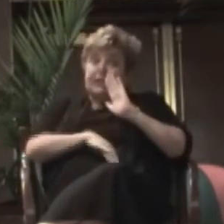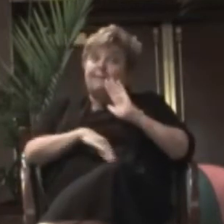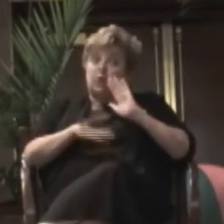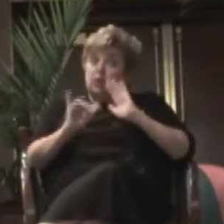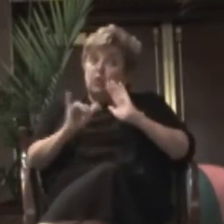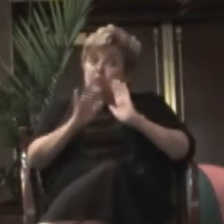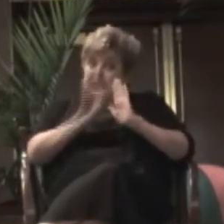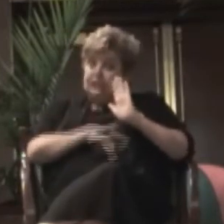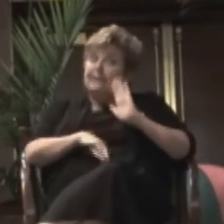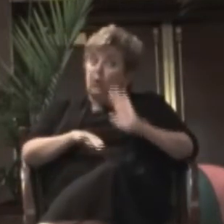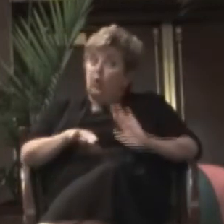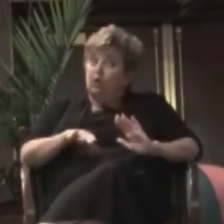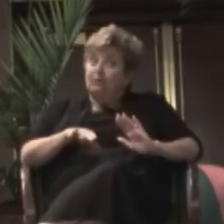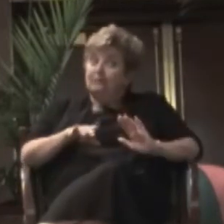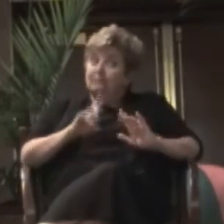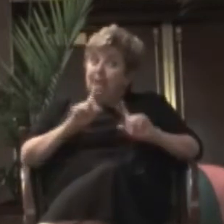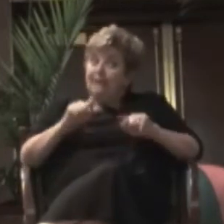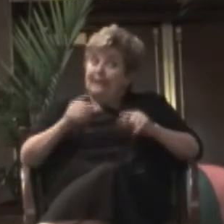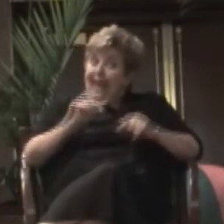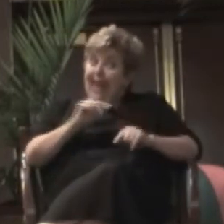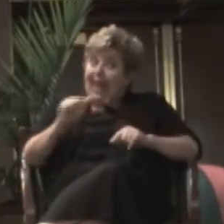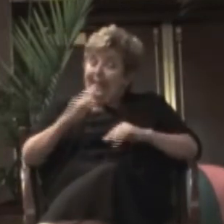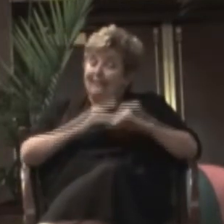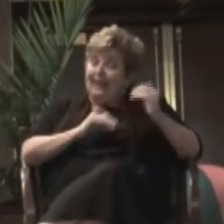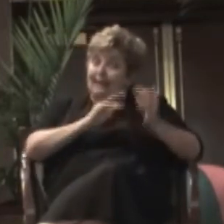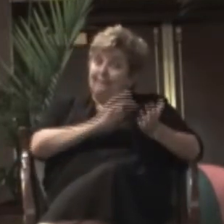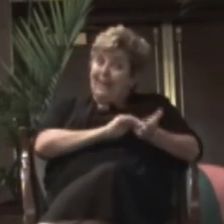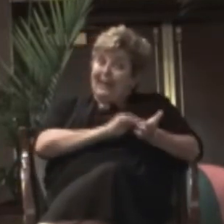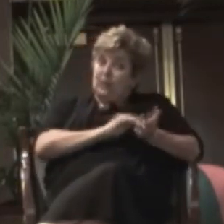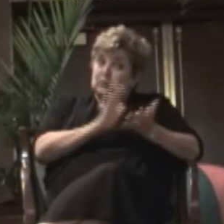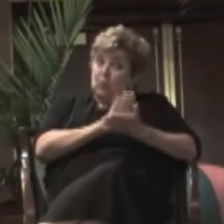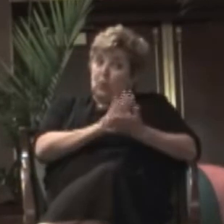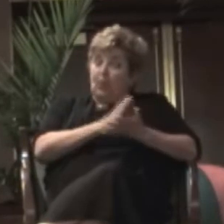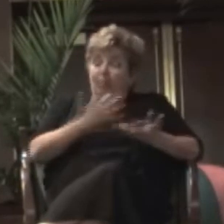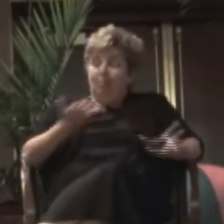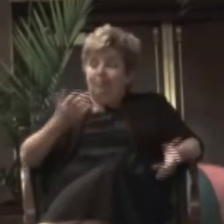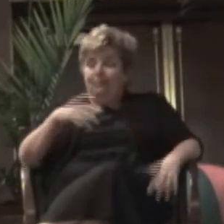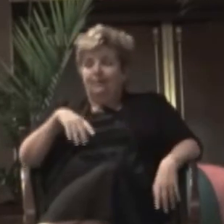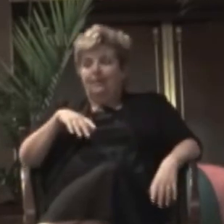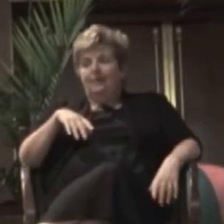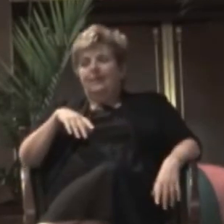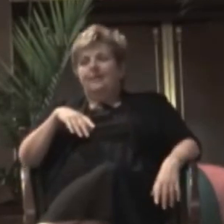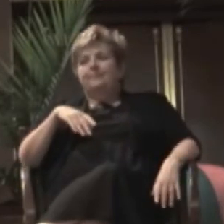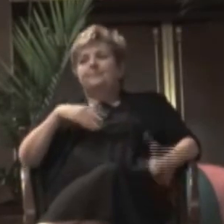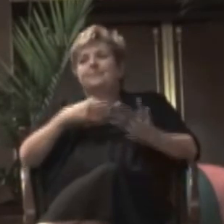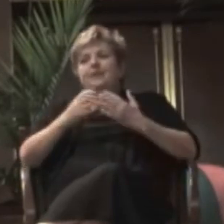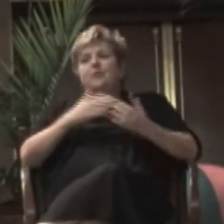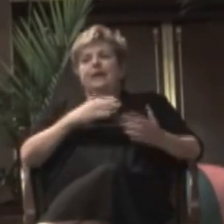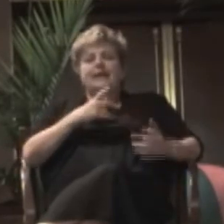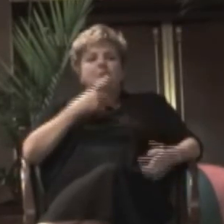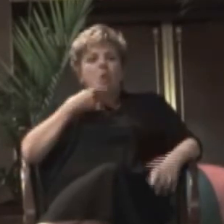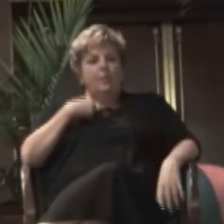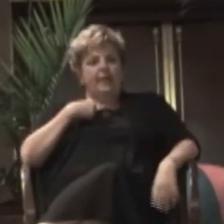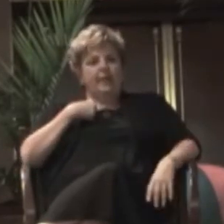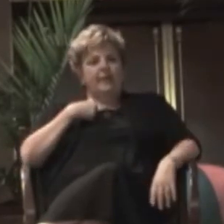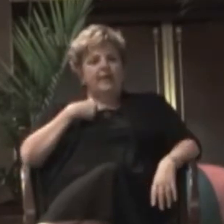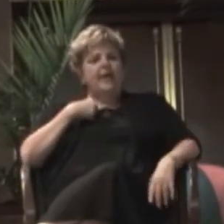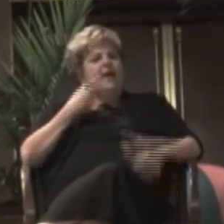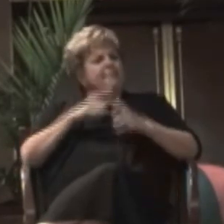But you know, I didn't know anything. And so he told me, and then a few days later, I got a little note in my cell that said you could go to your first AA